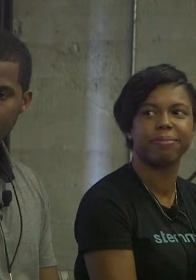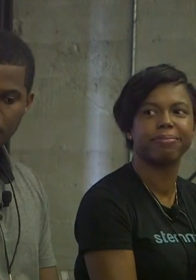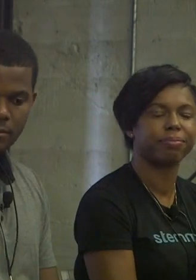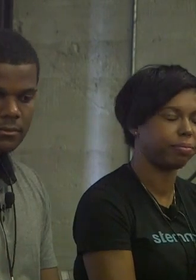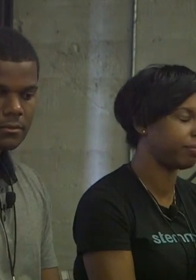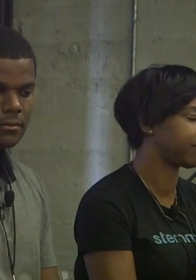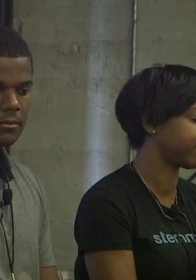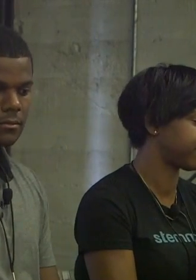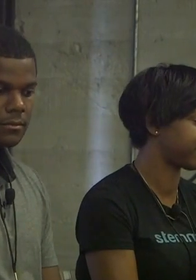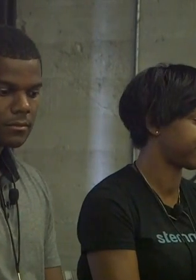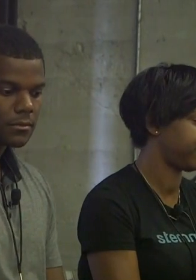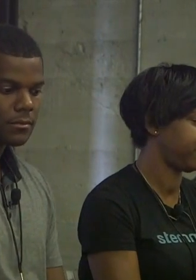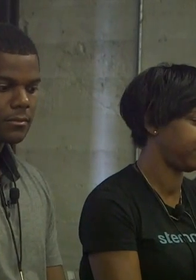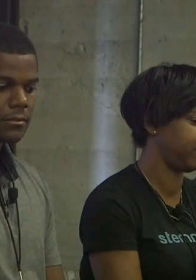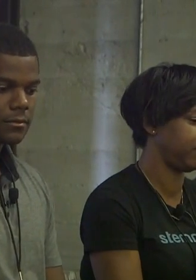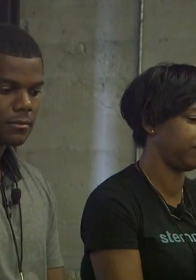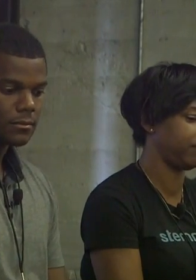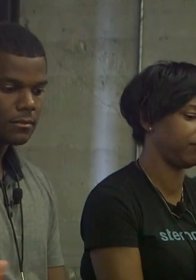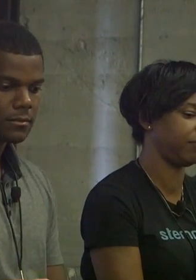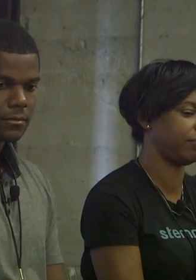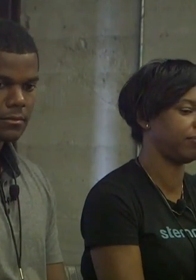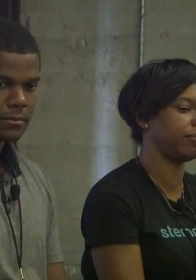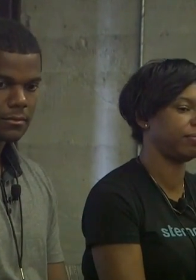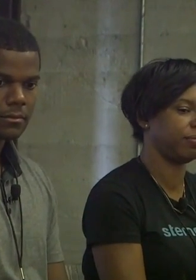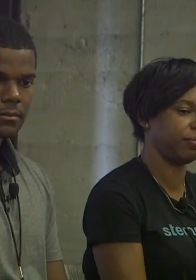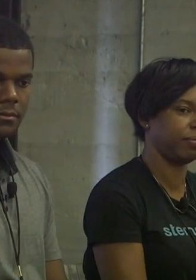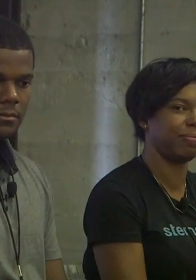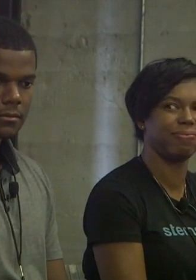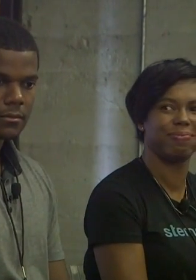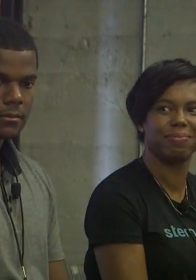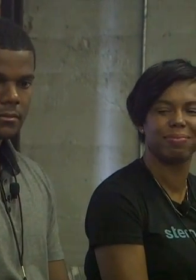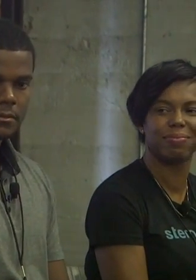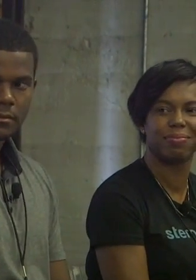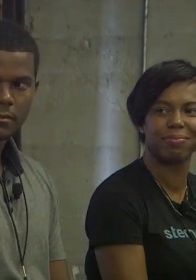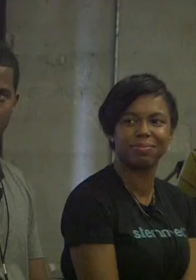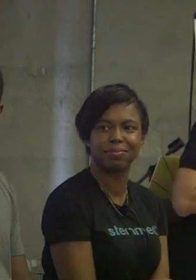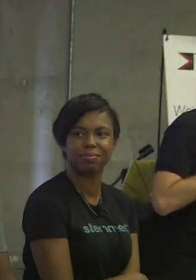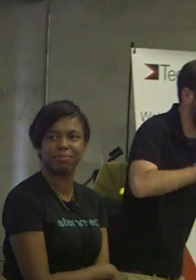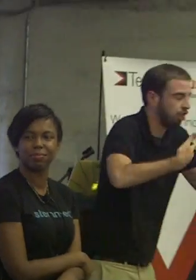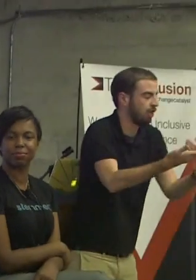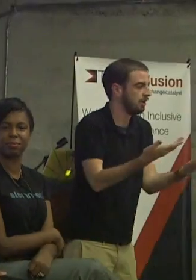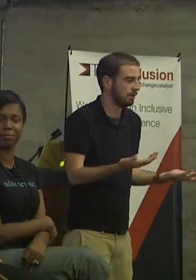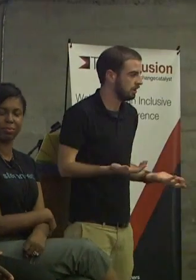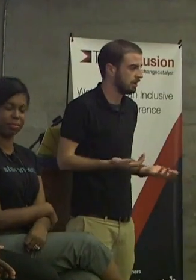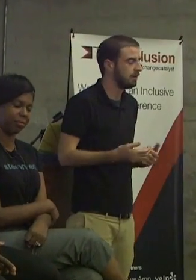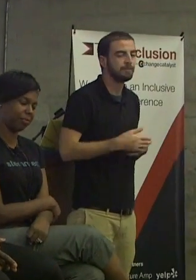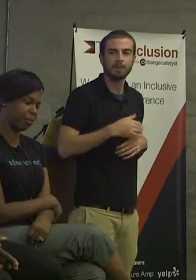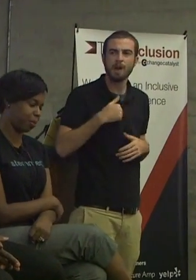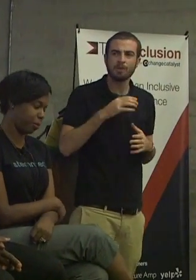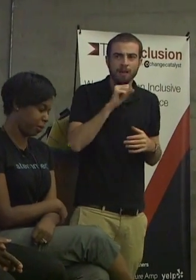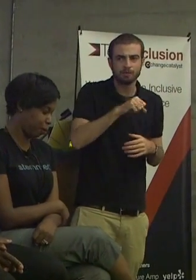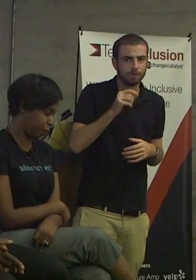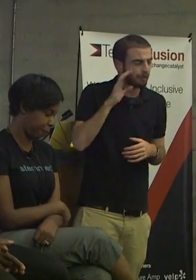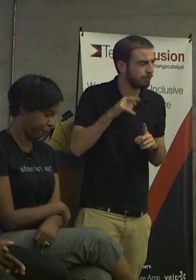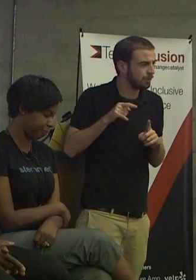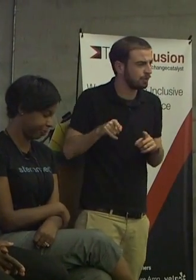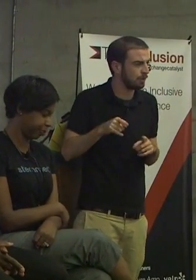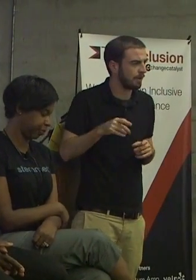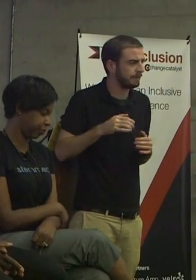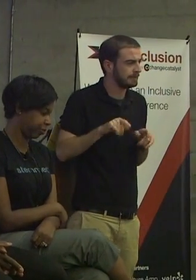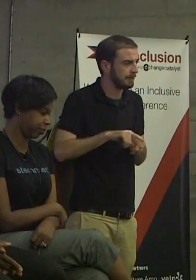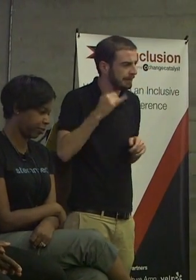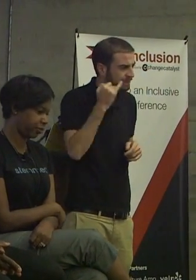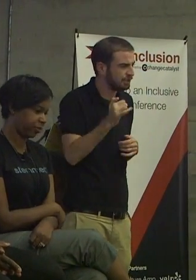and the technology to talk to each other so we don't get ahead of ourselves. And KedarKédar, I'd love to hear from you on sort of the same idea too, because a lot of what you're